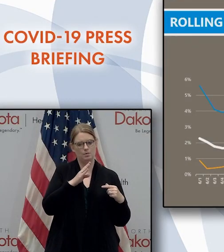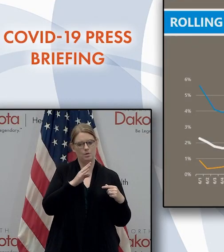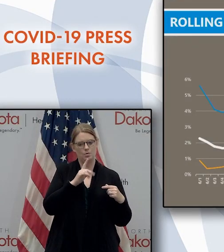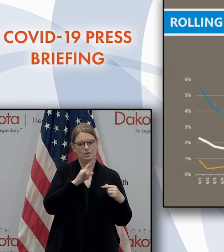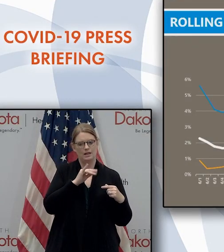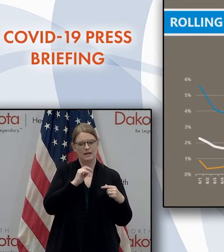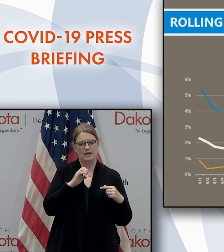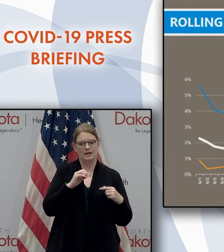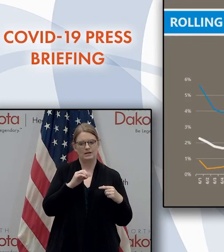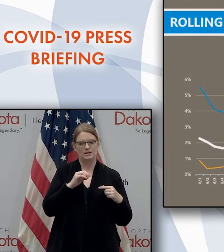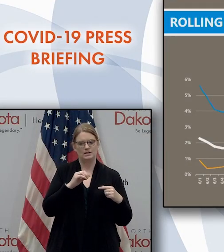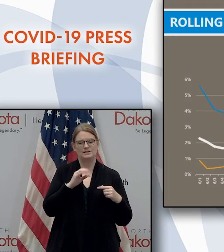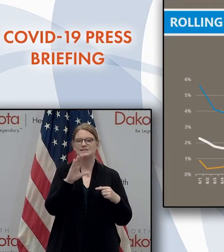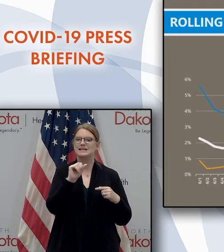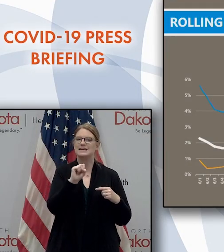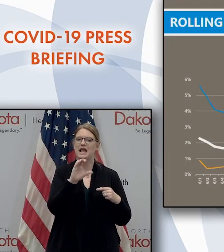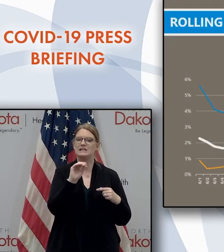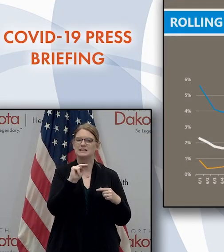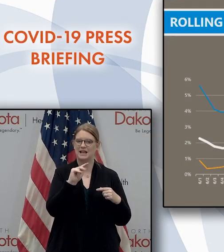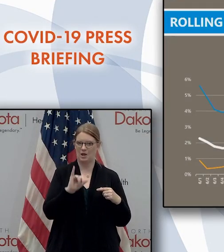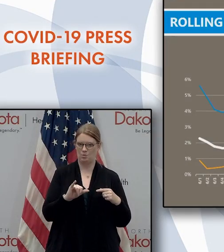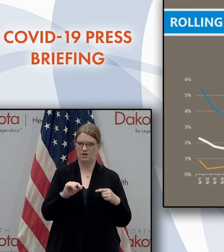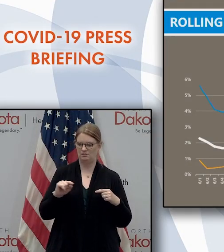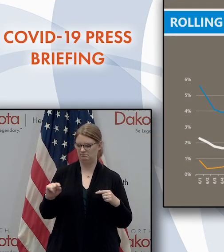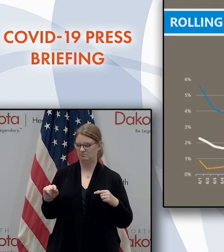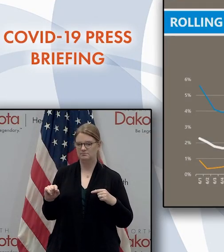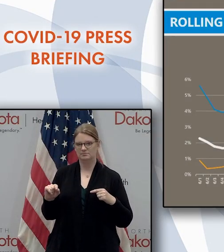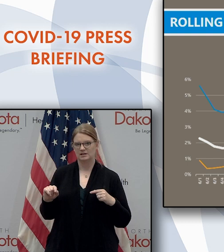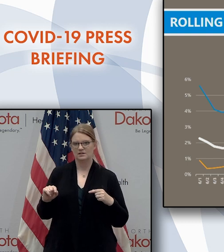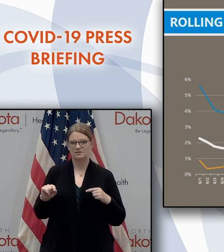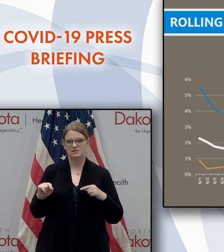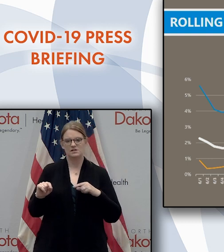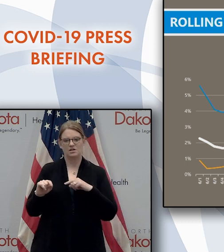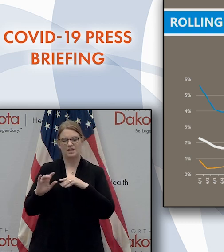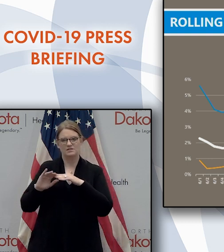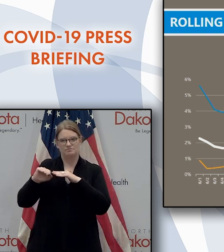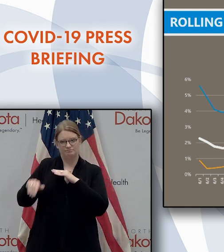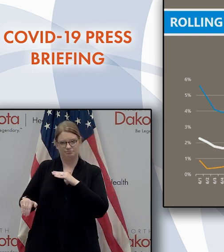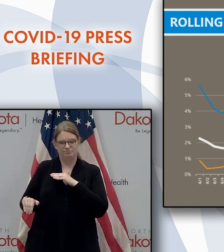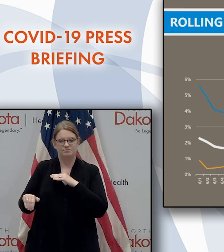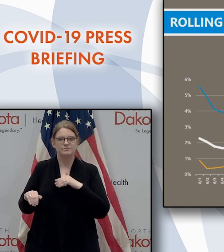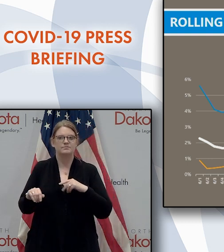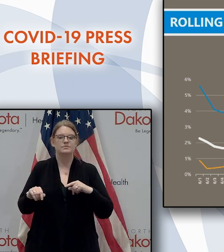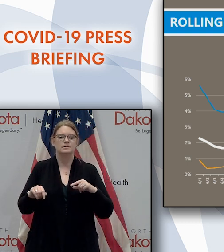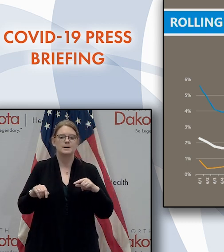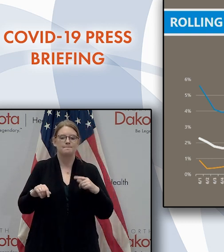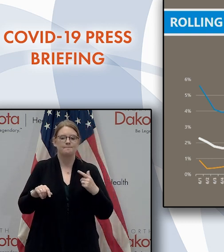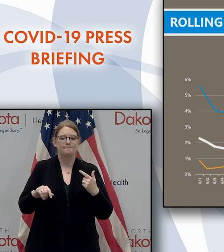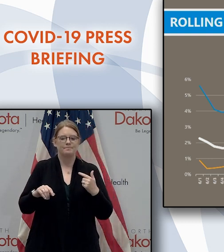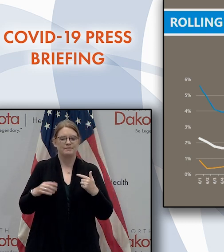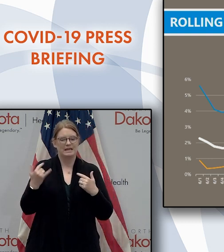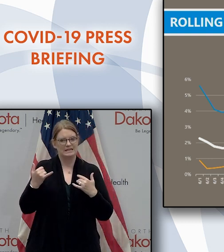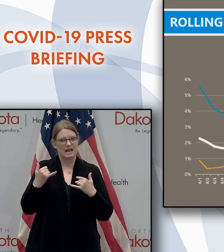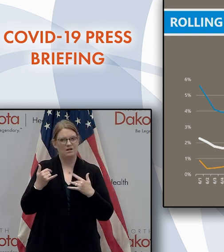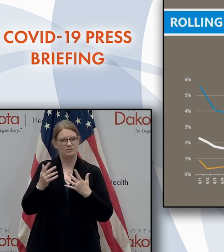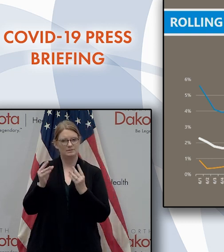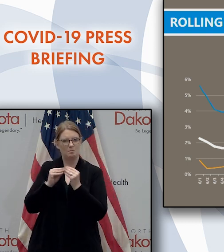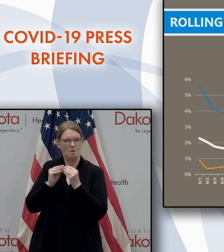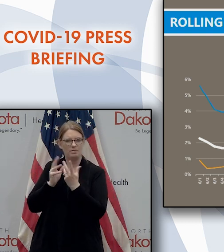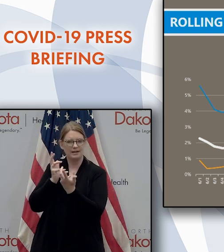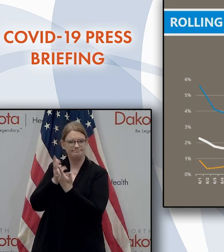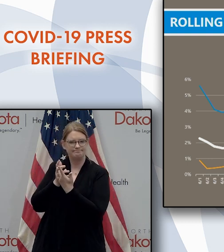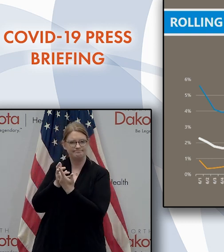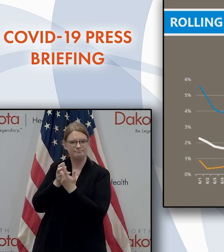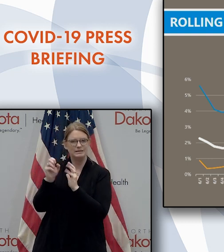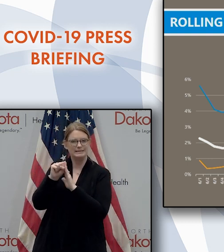shows Cass County, where that's was able to drop down substantially and then is now trending more in line with the state